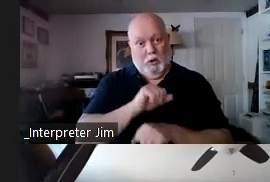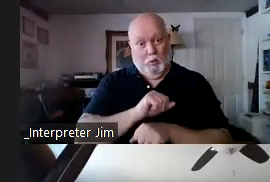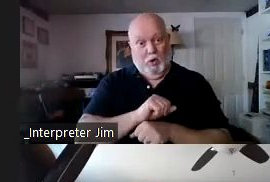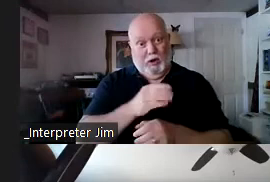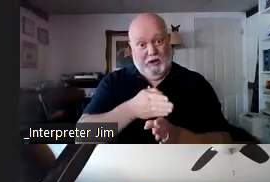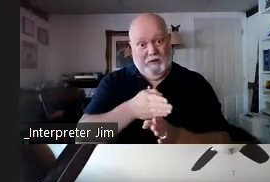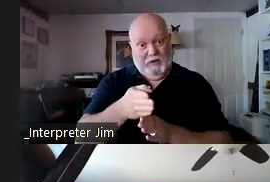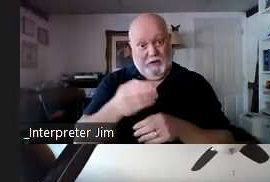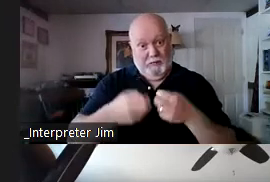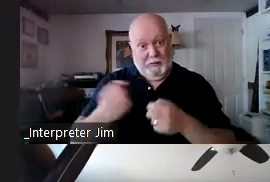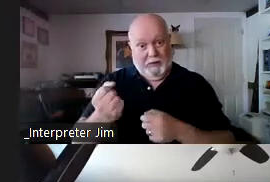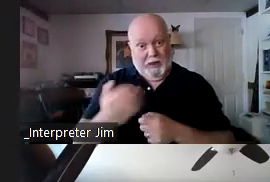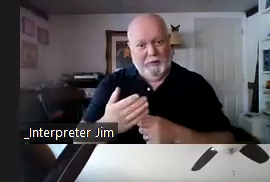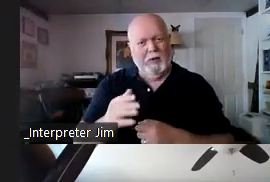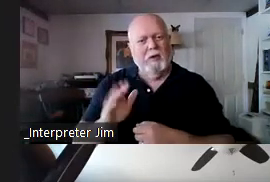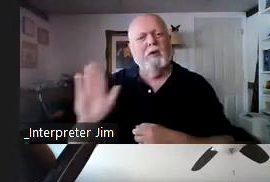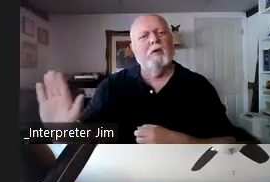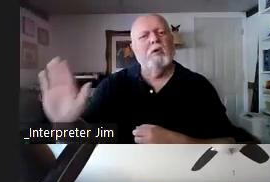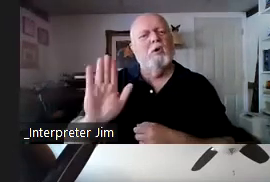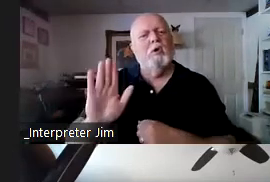things should we consider?